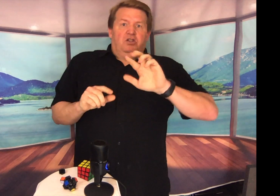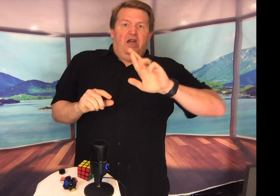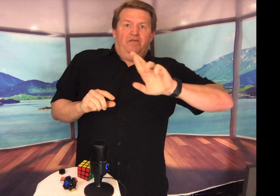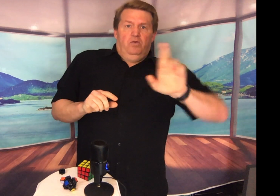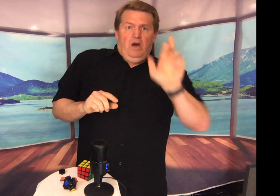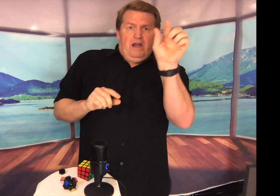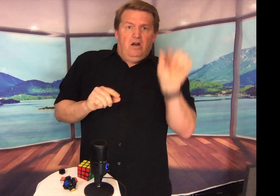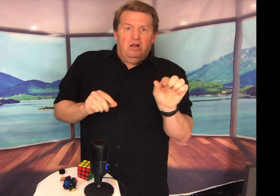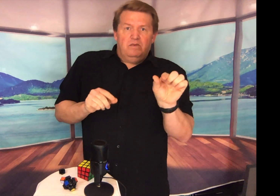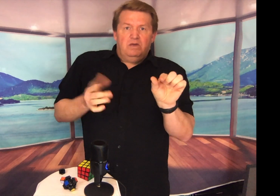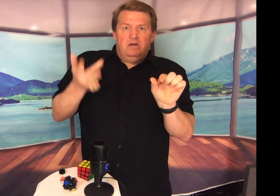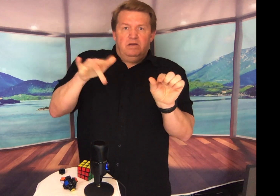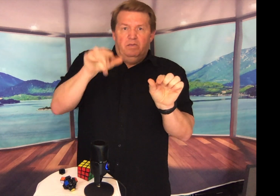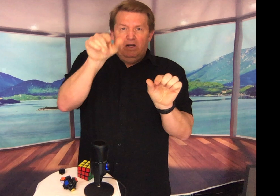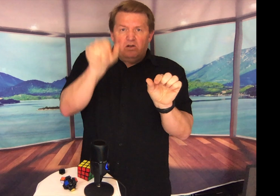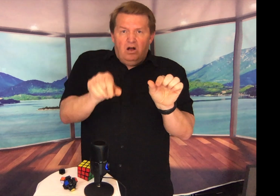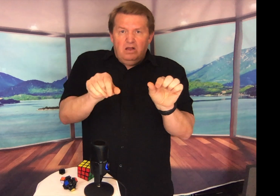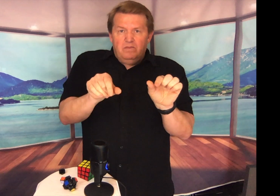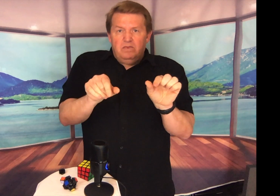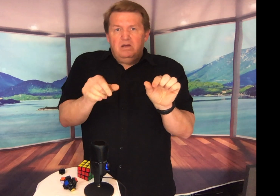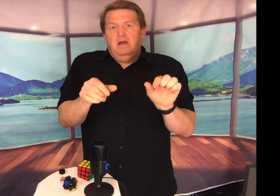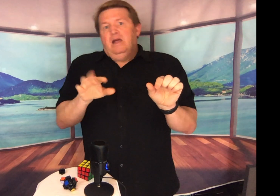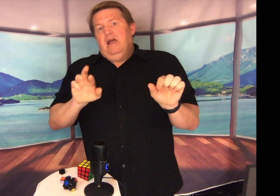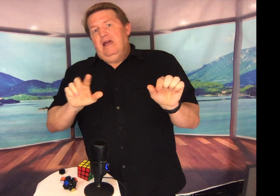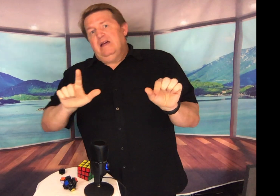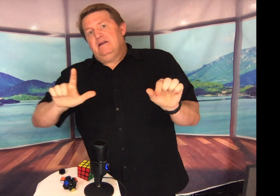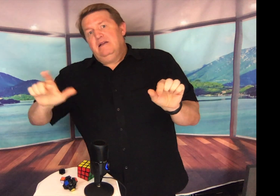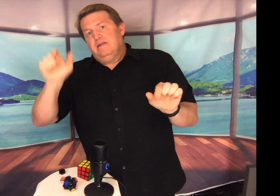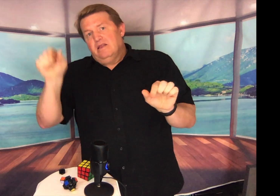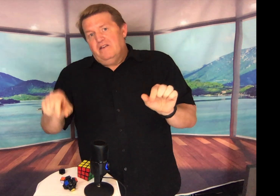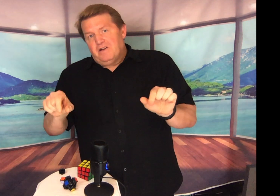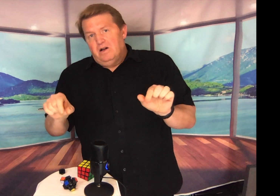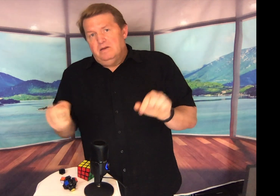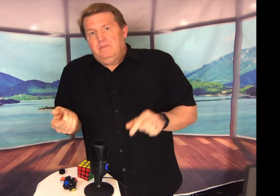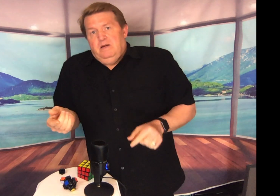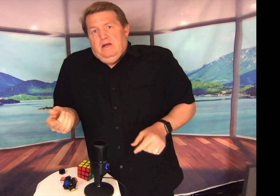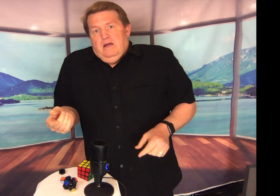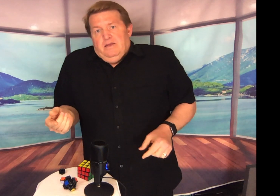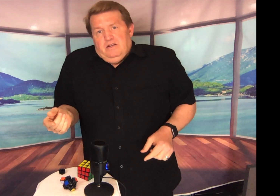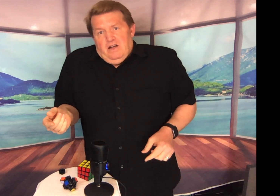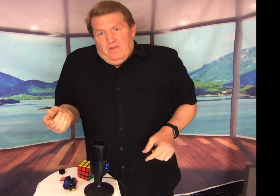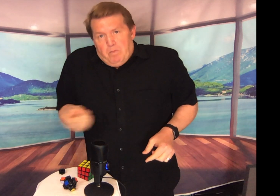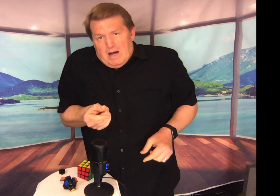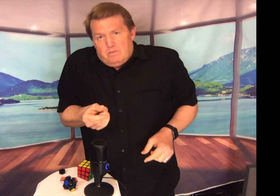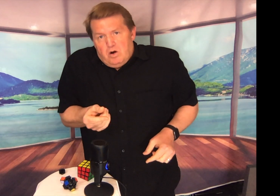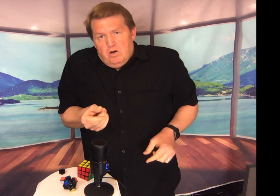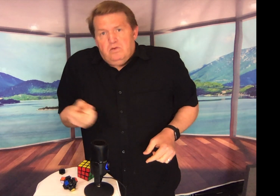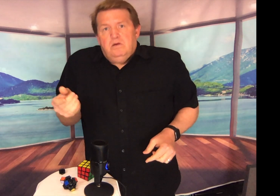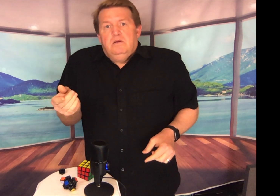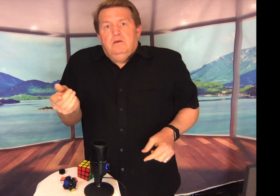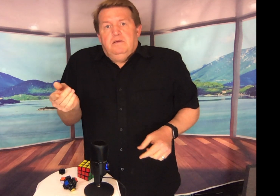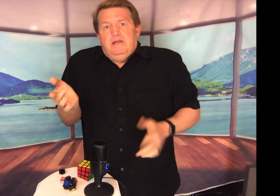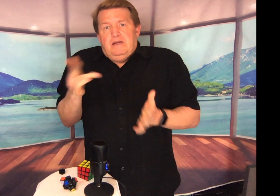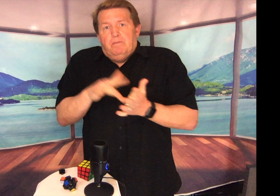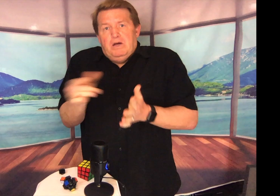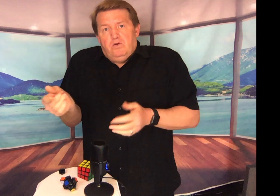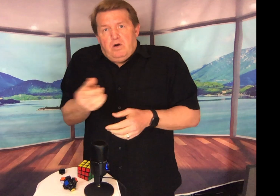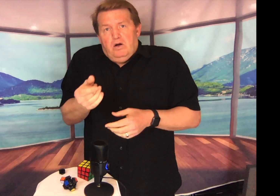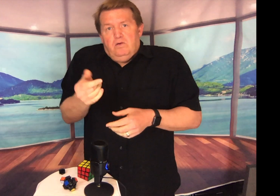have the right column, the middle column, and the left column. Then you have the bottom row, the middle row,